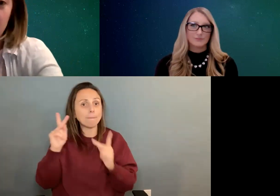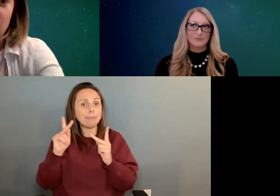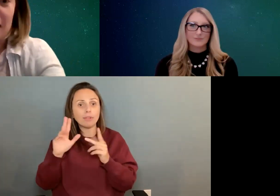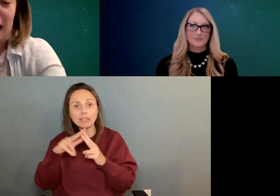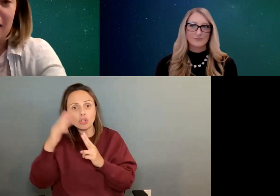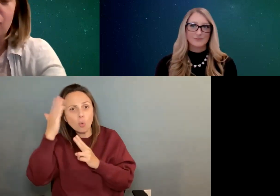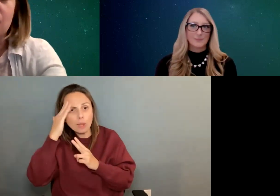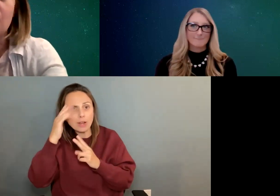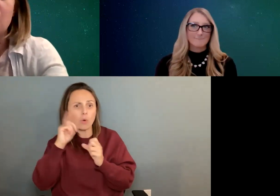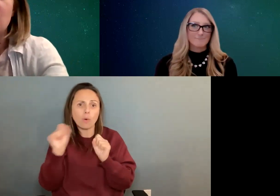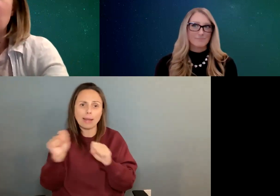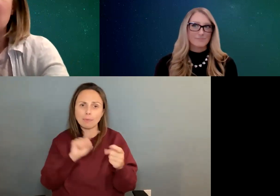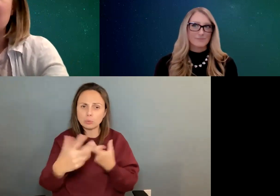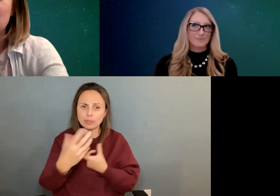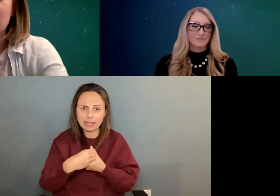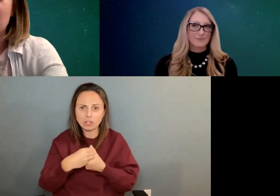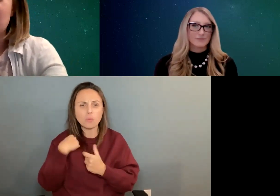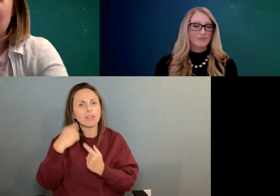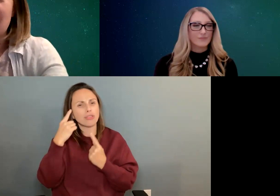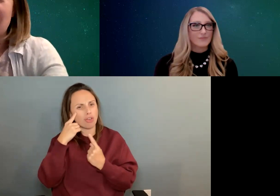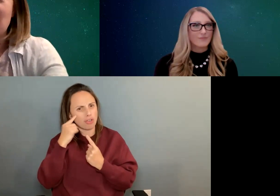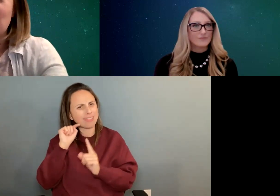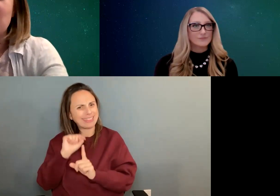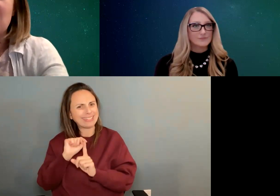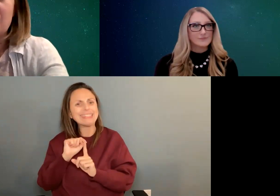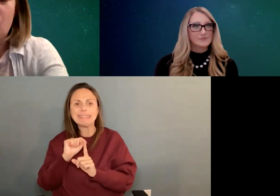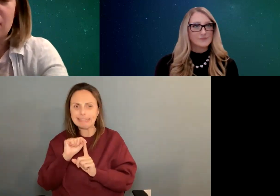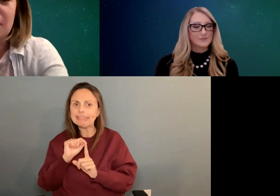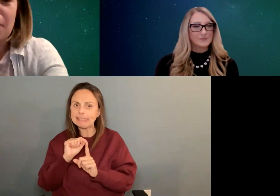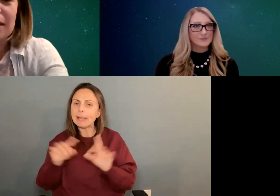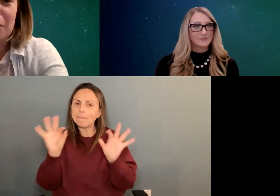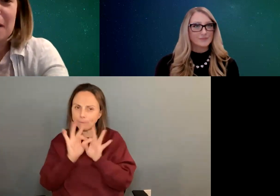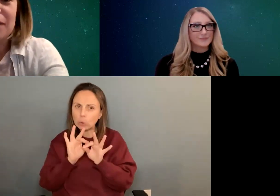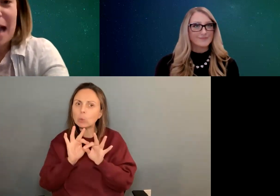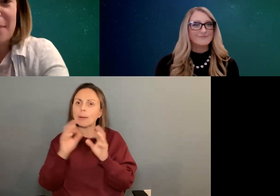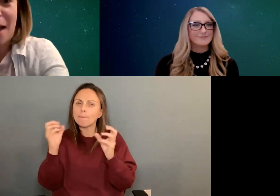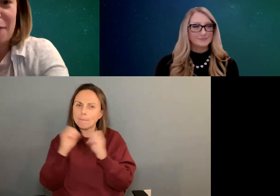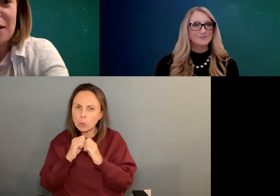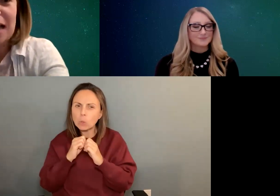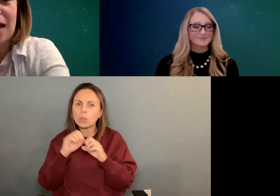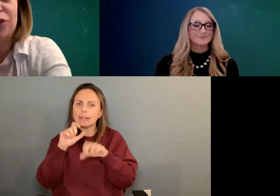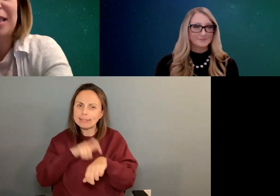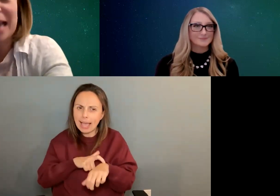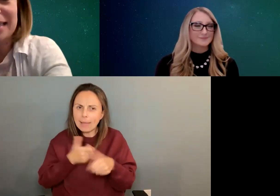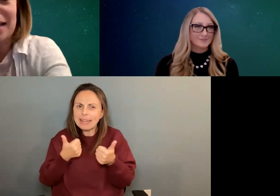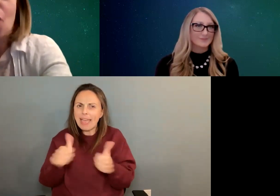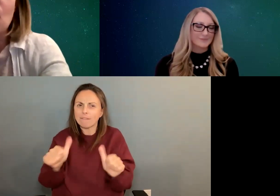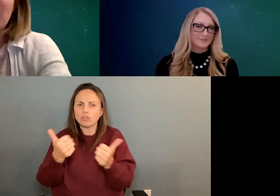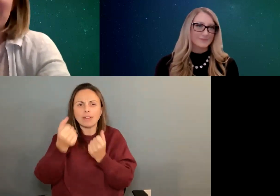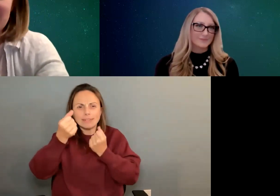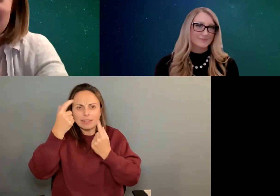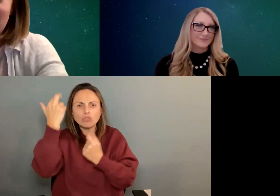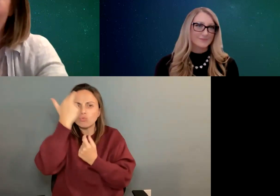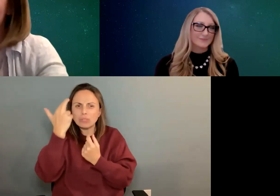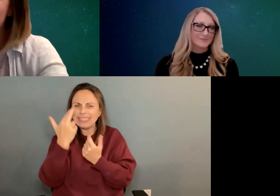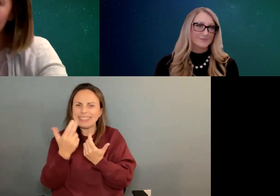or able to engage. So we thought this was, really important to put a little bit of time and effort into understanding